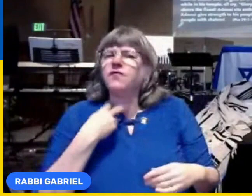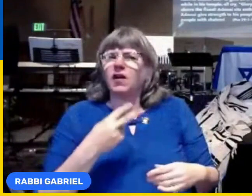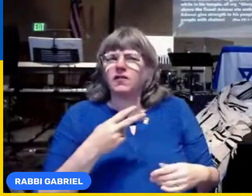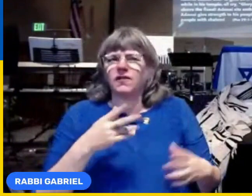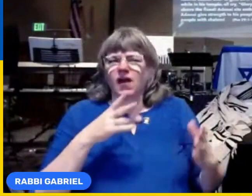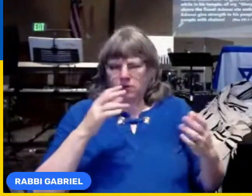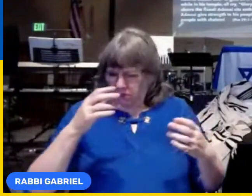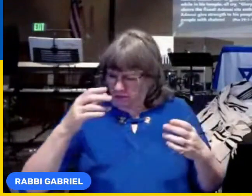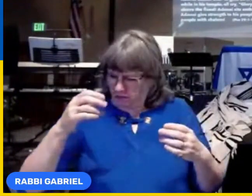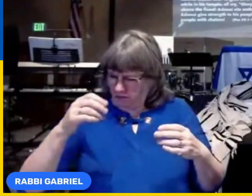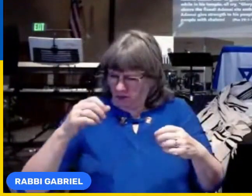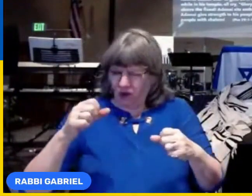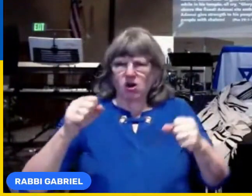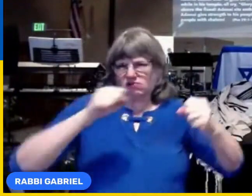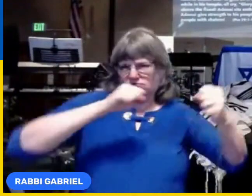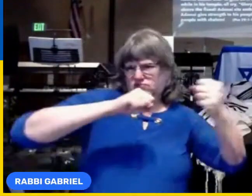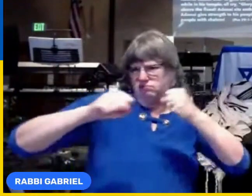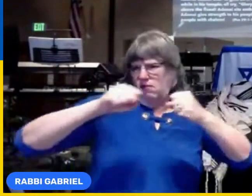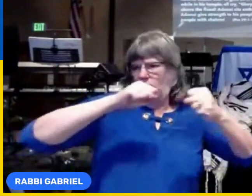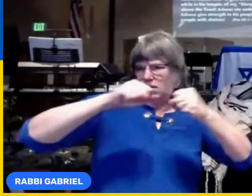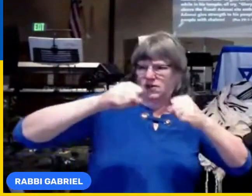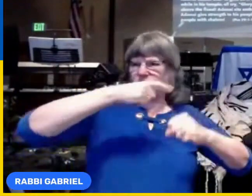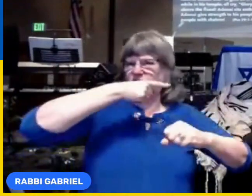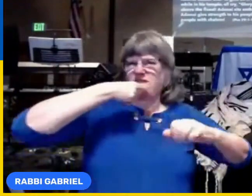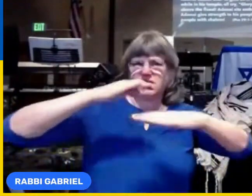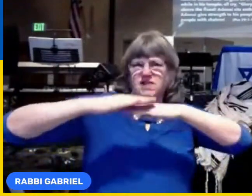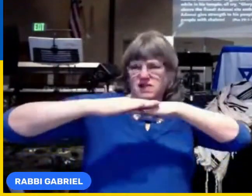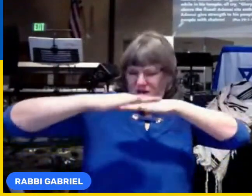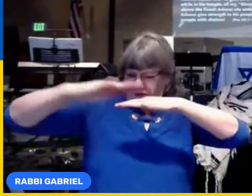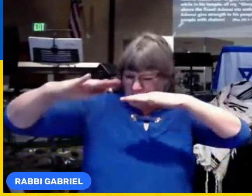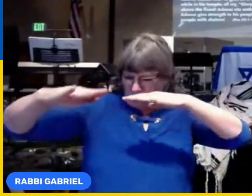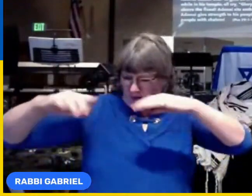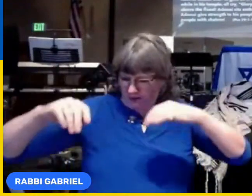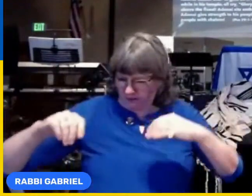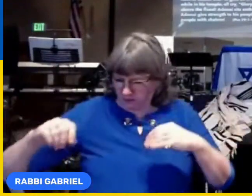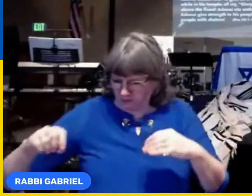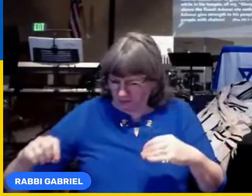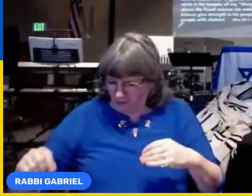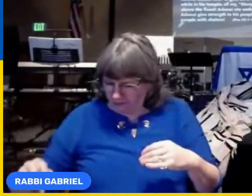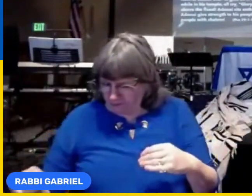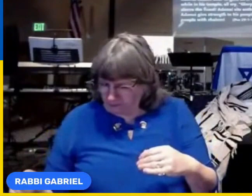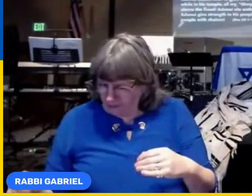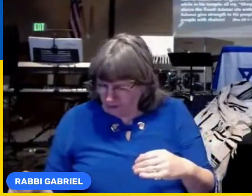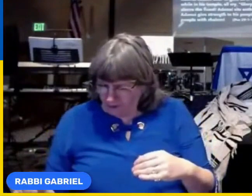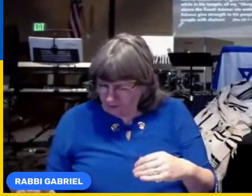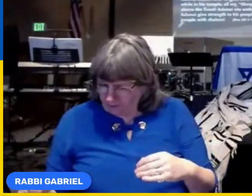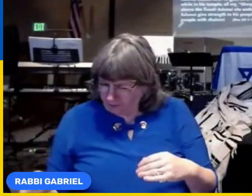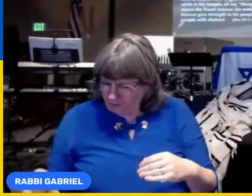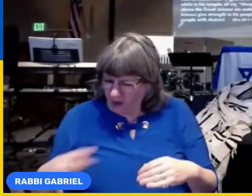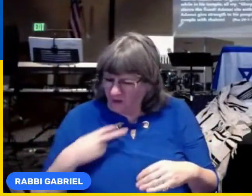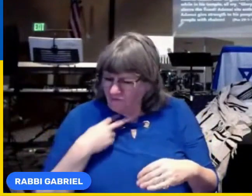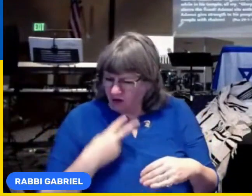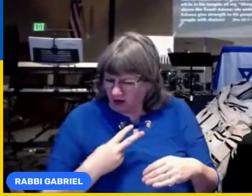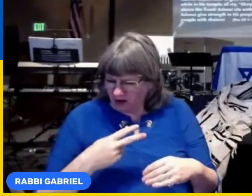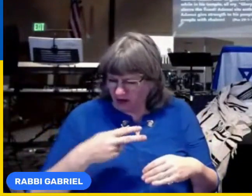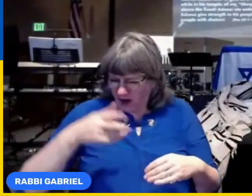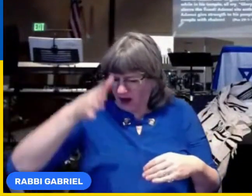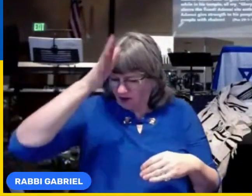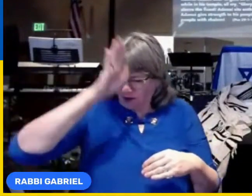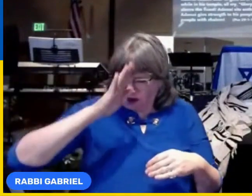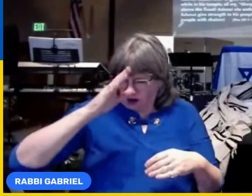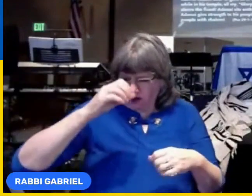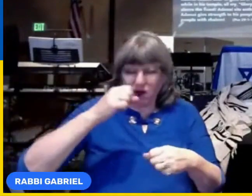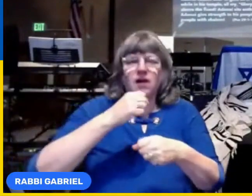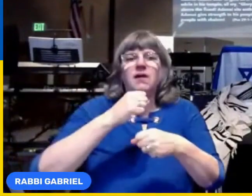Adonai rocks the desert. Adonai convulses the Kadesh desert. The voice of Adonai